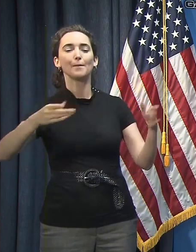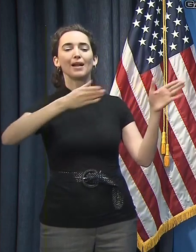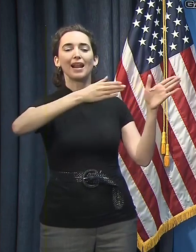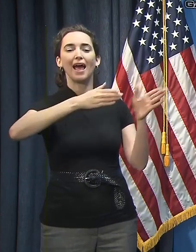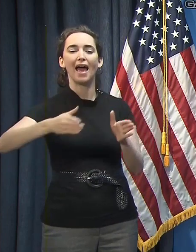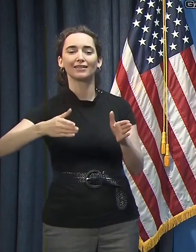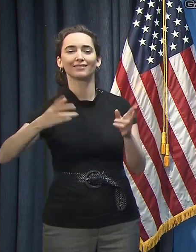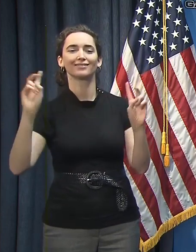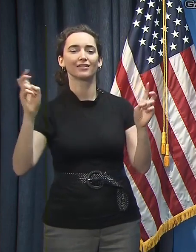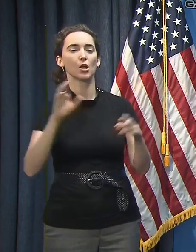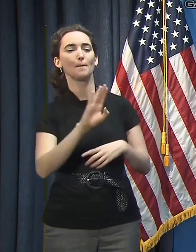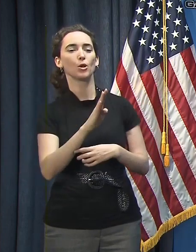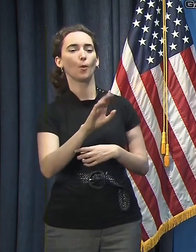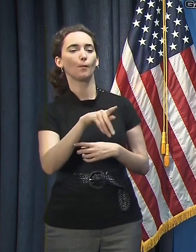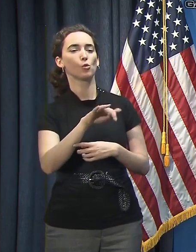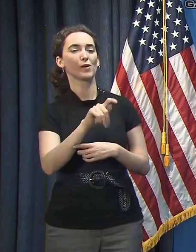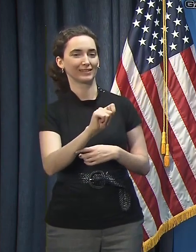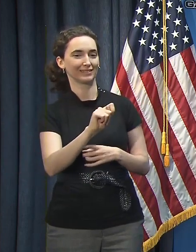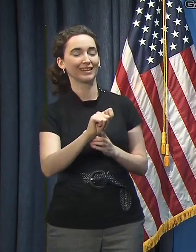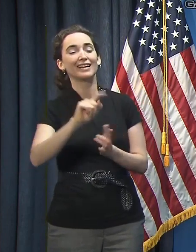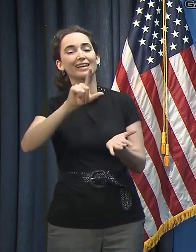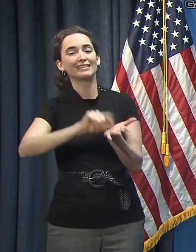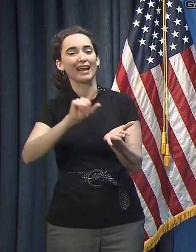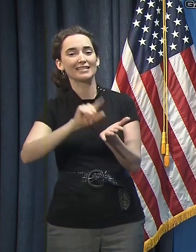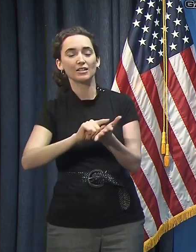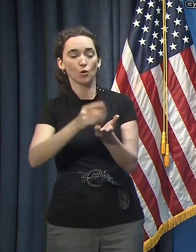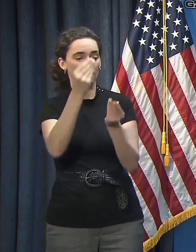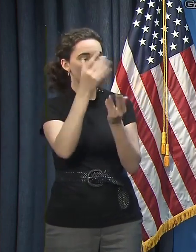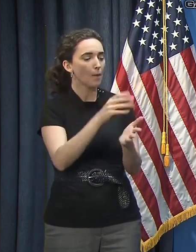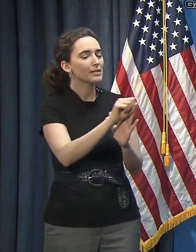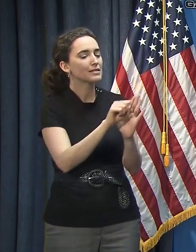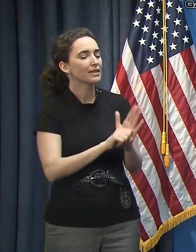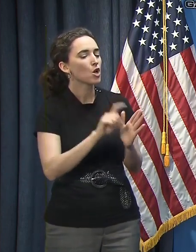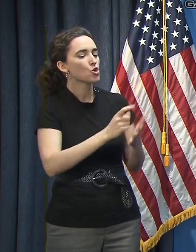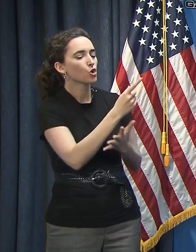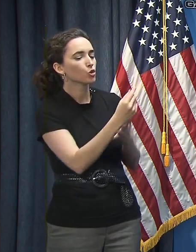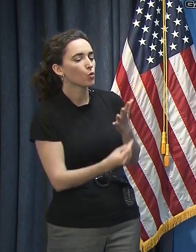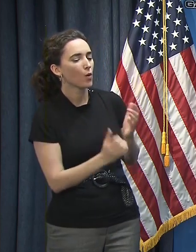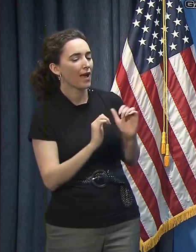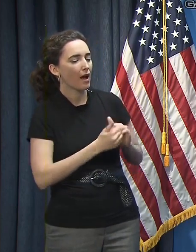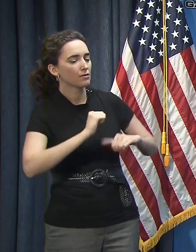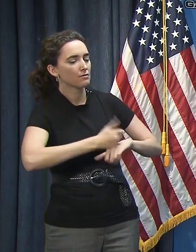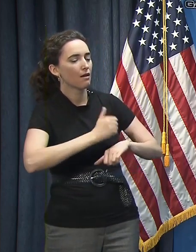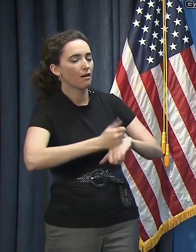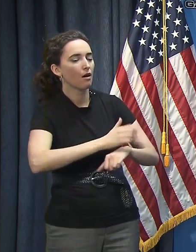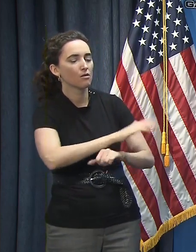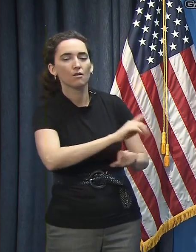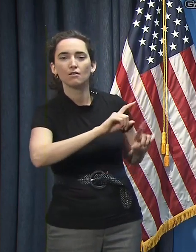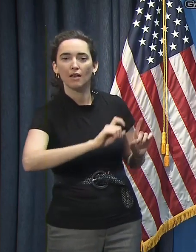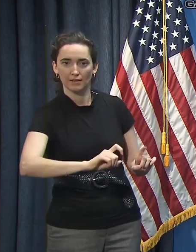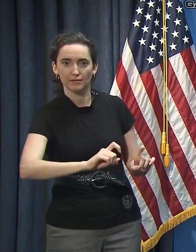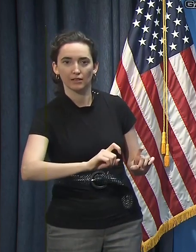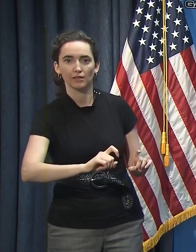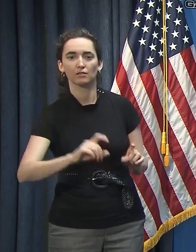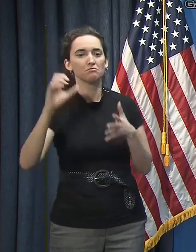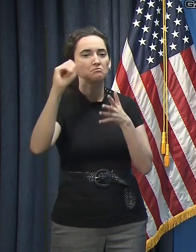which basically is guidance to the states on the things that we should be looking at when it comes to